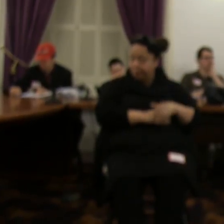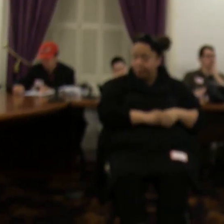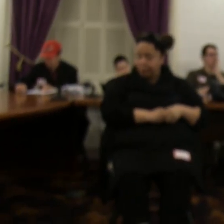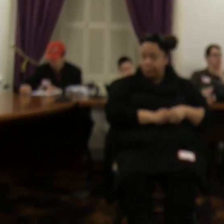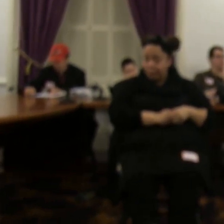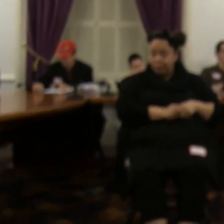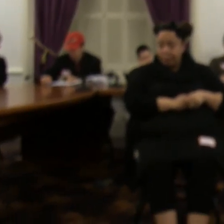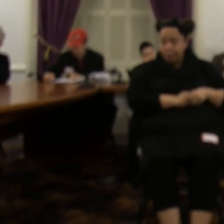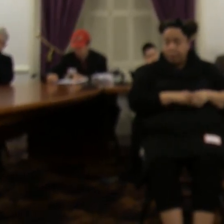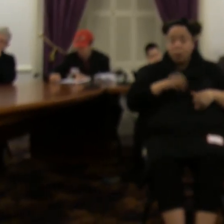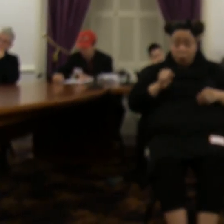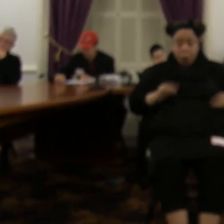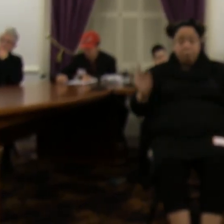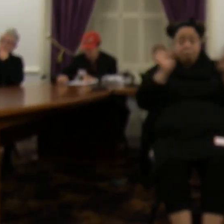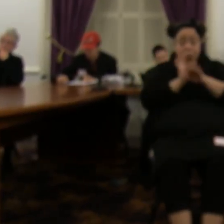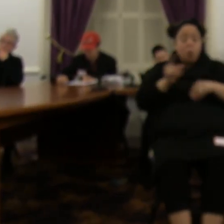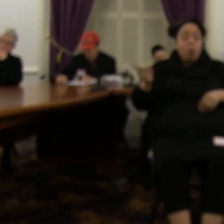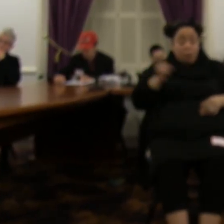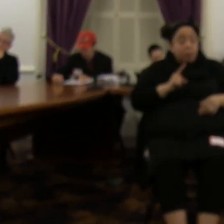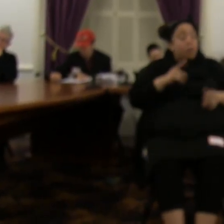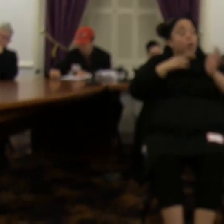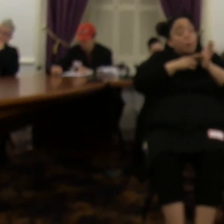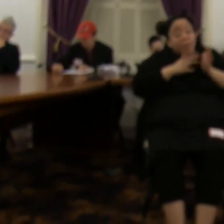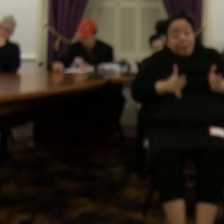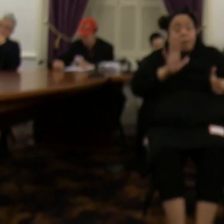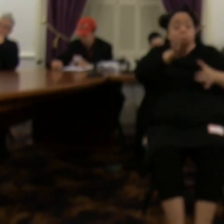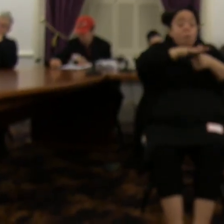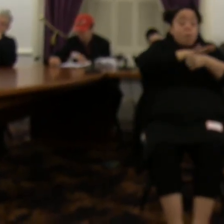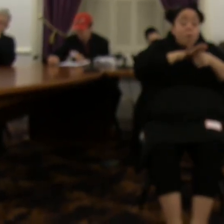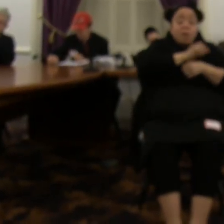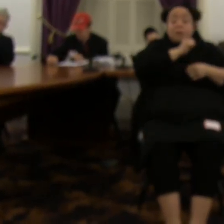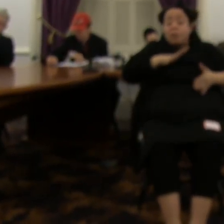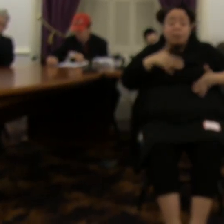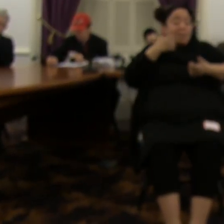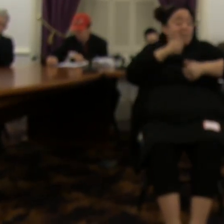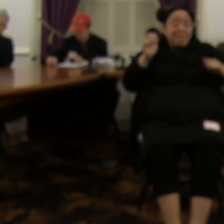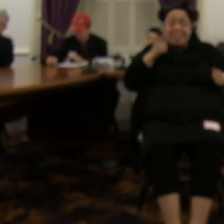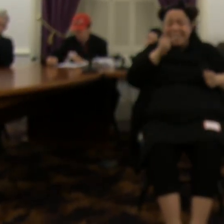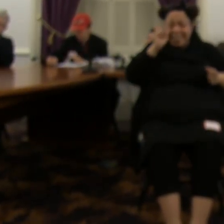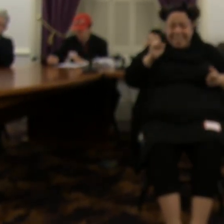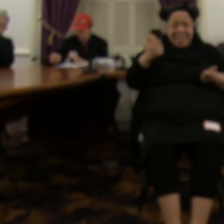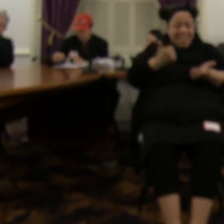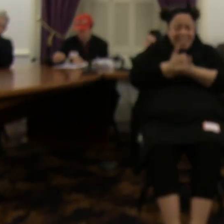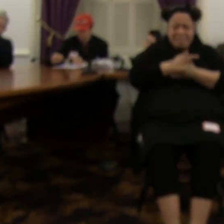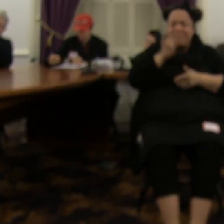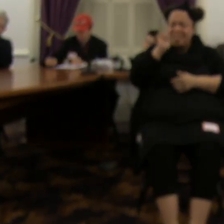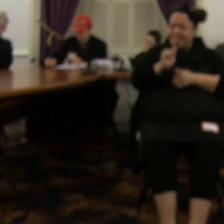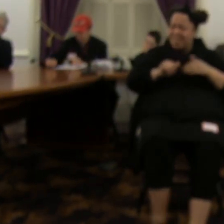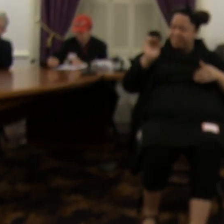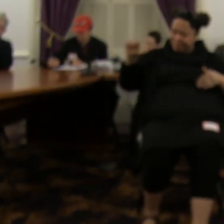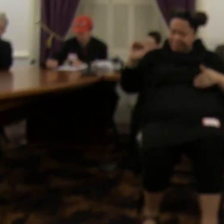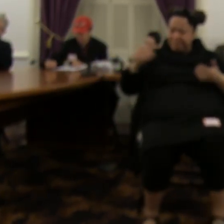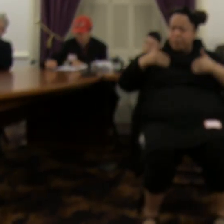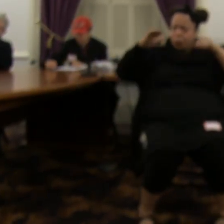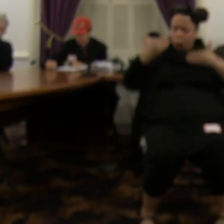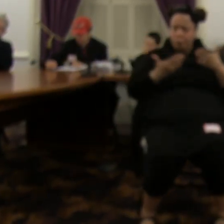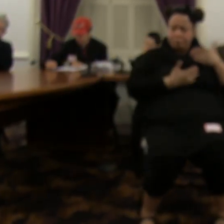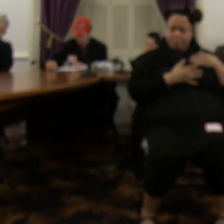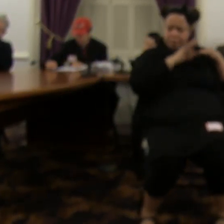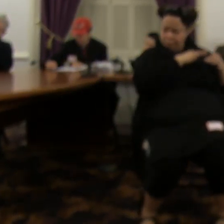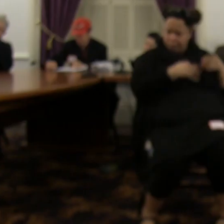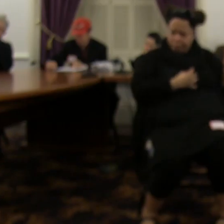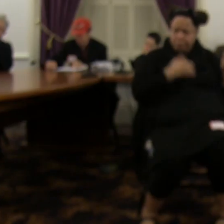Along those same lines, if you take some time today to talk to one of your senators or reps, and I really encourage you to do that, and